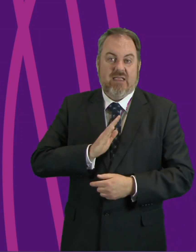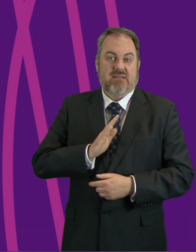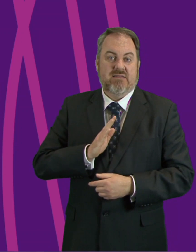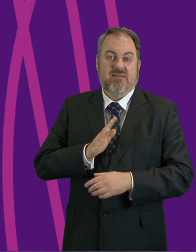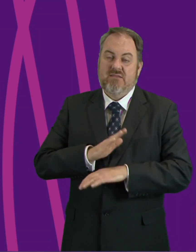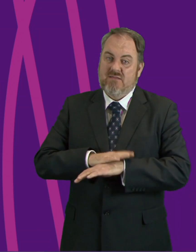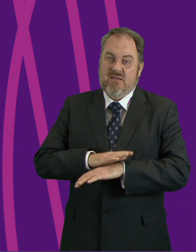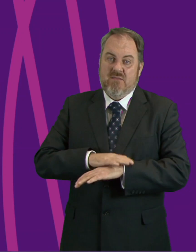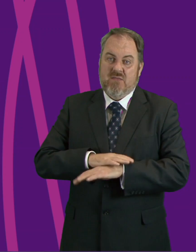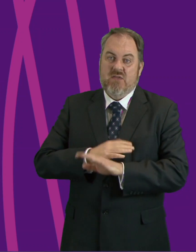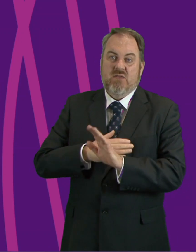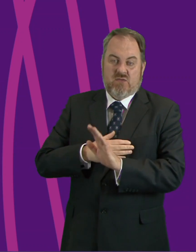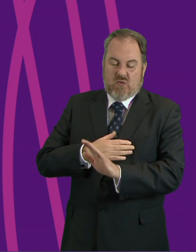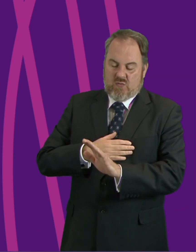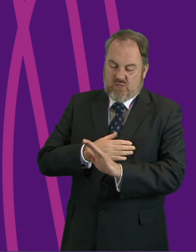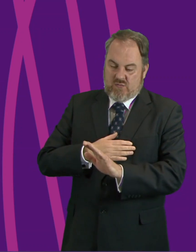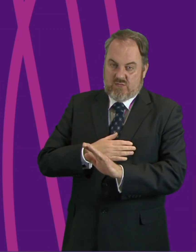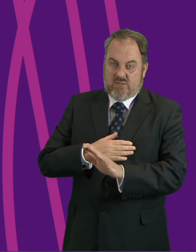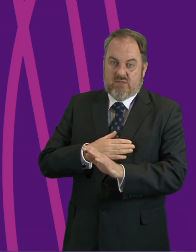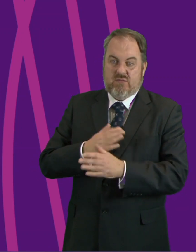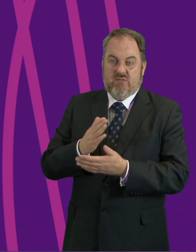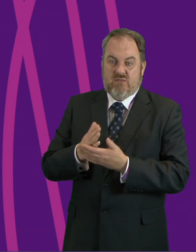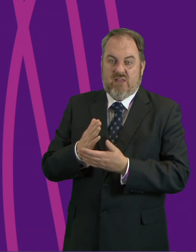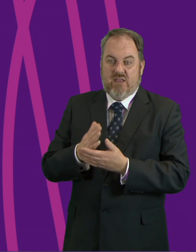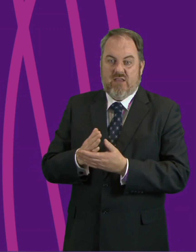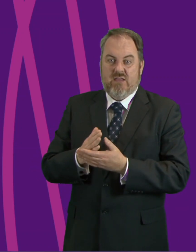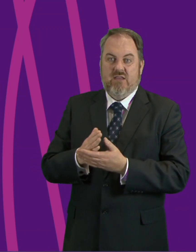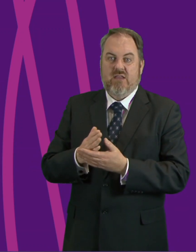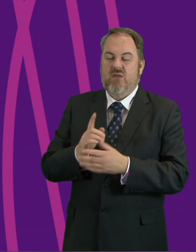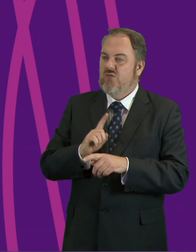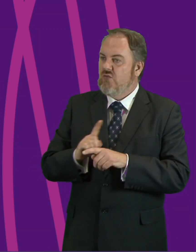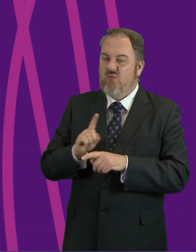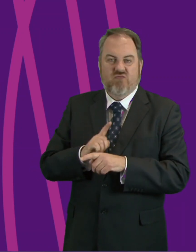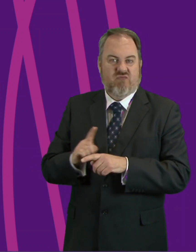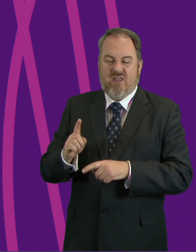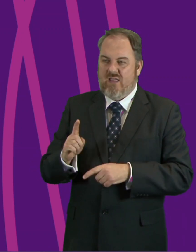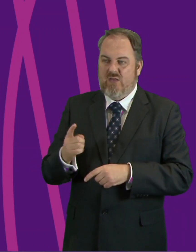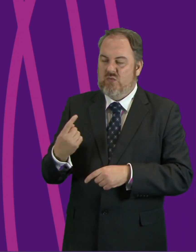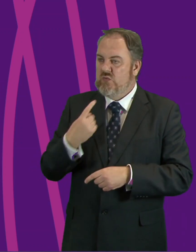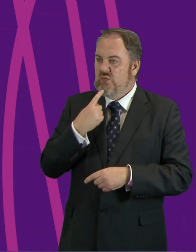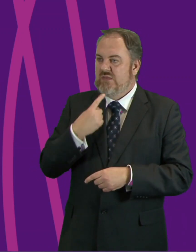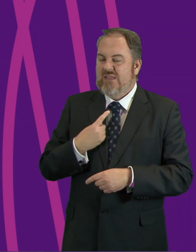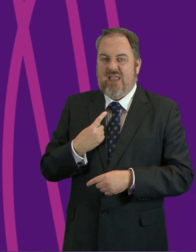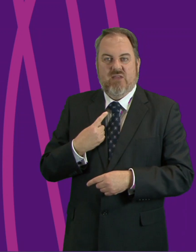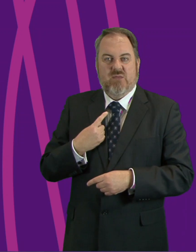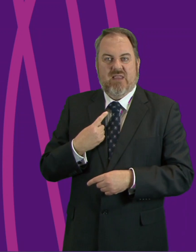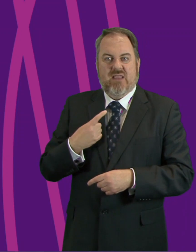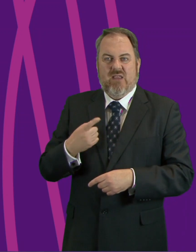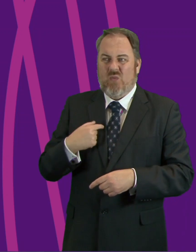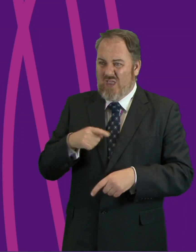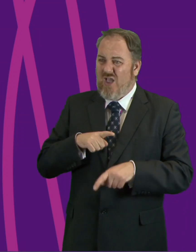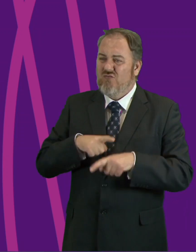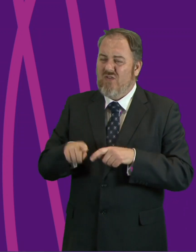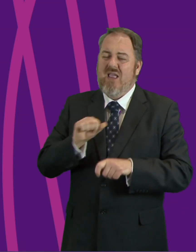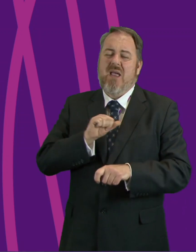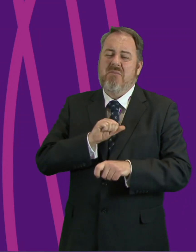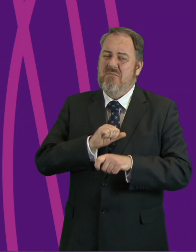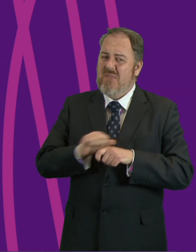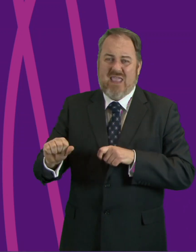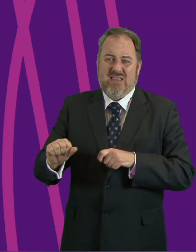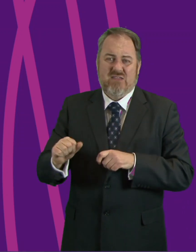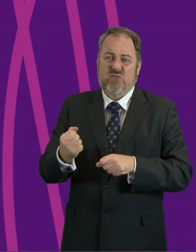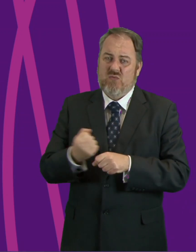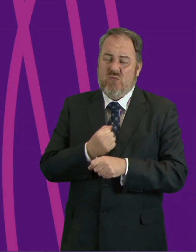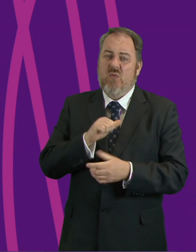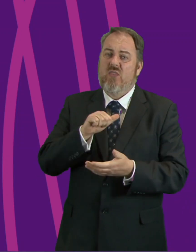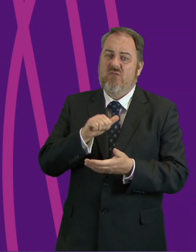not ask these questions in a way that suggests that we are not all trying to do everything we possibly can to do the right